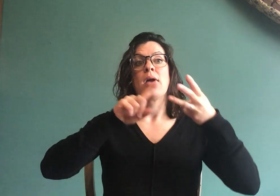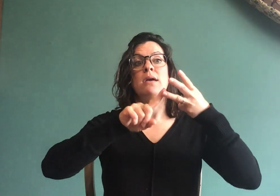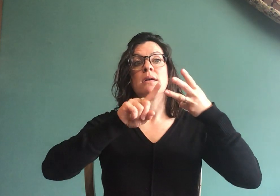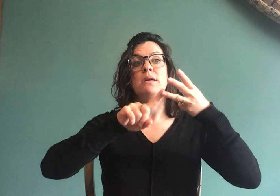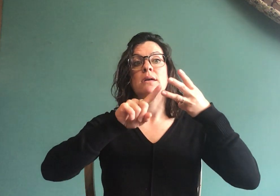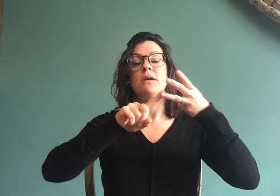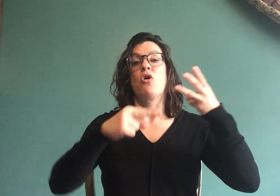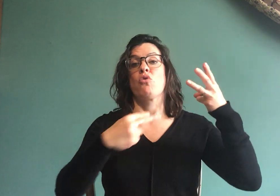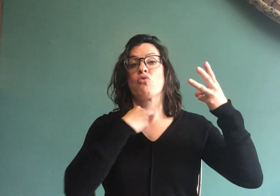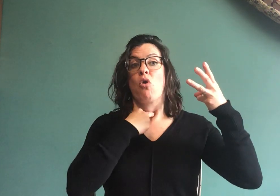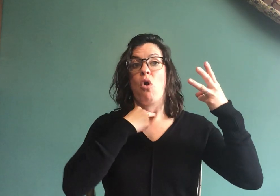what are those 4 things called?